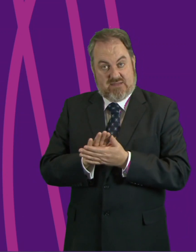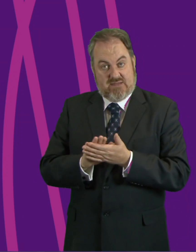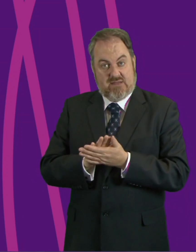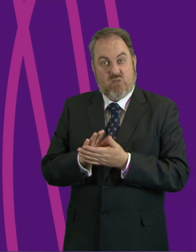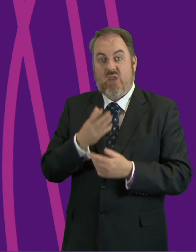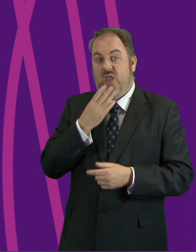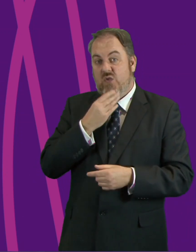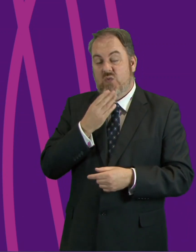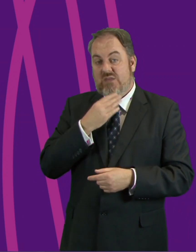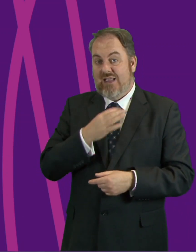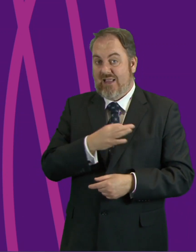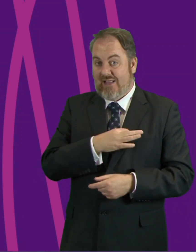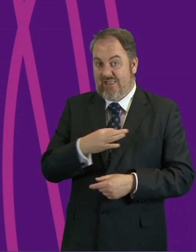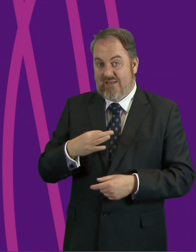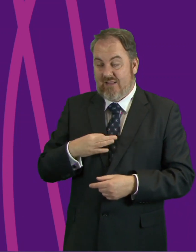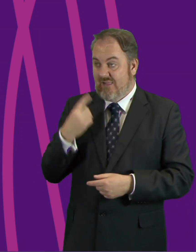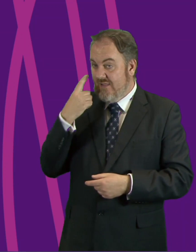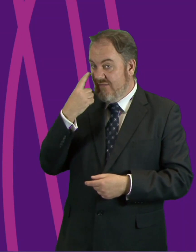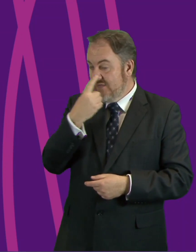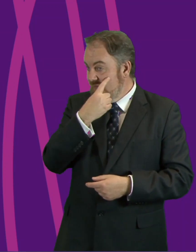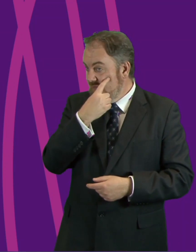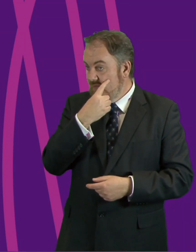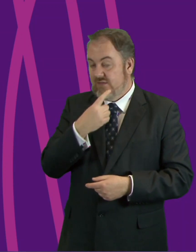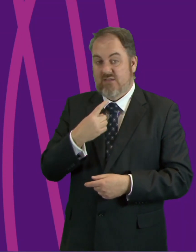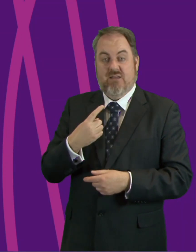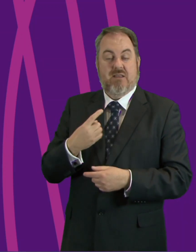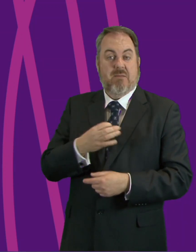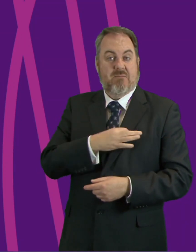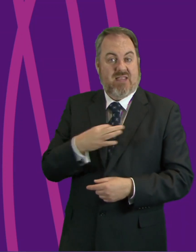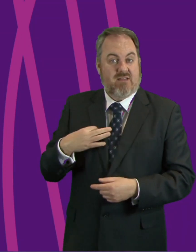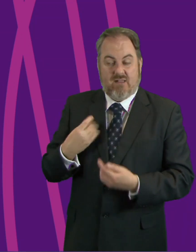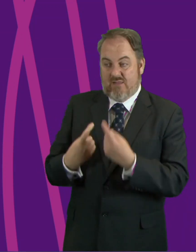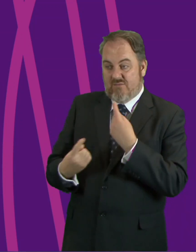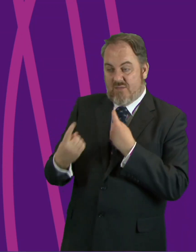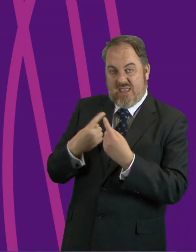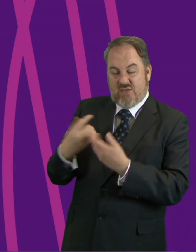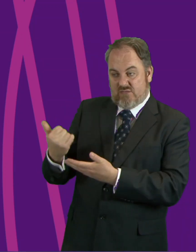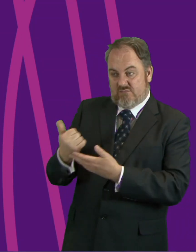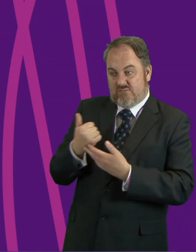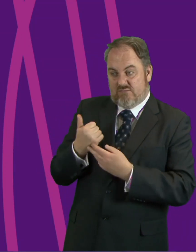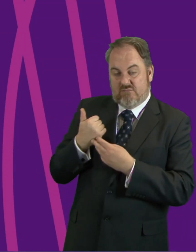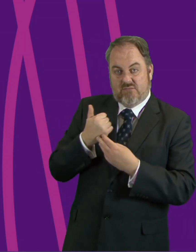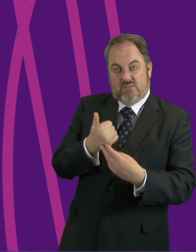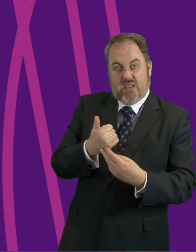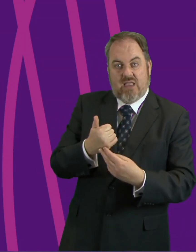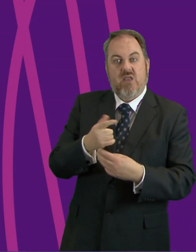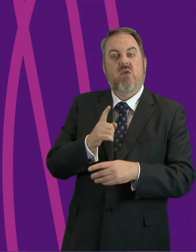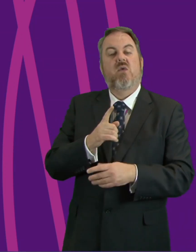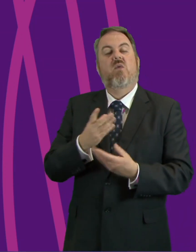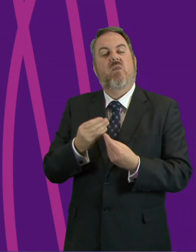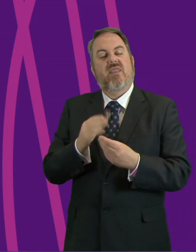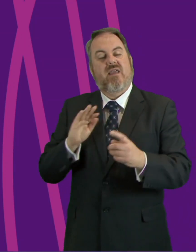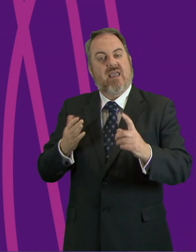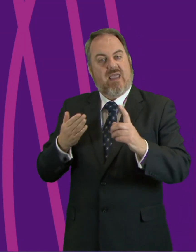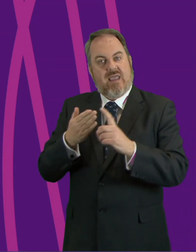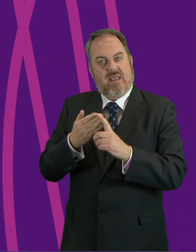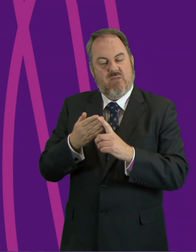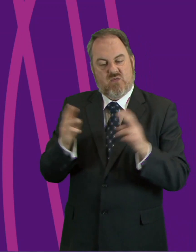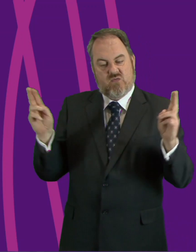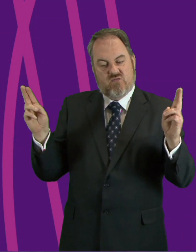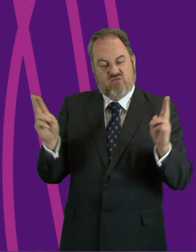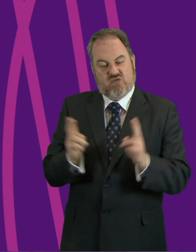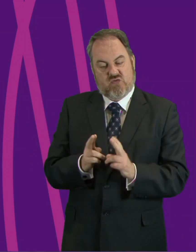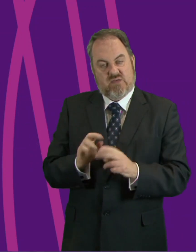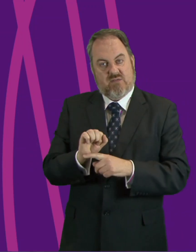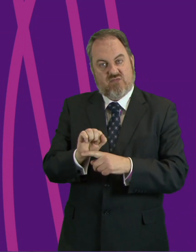driven and clinically led, and it is led by the best interests of the individual and by the best interests of trying to prevent infection in